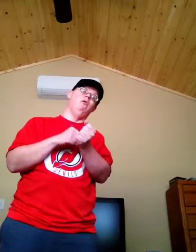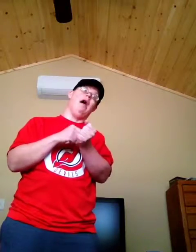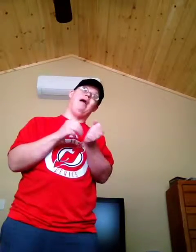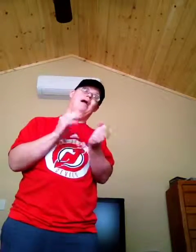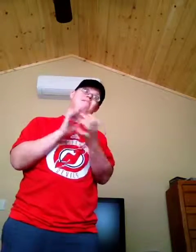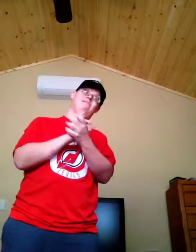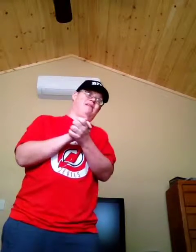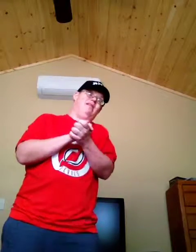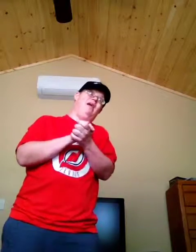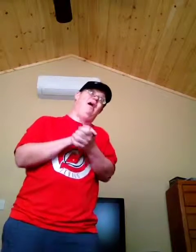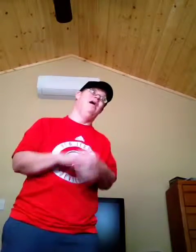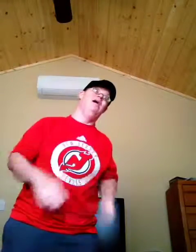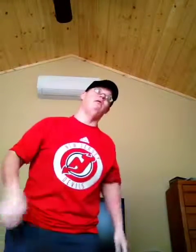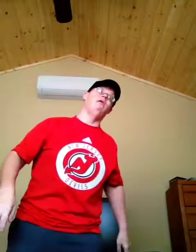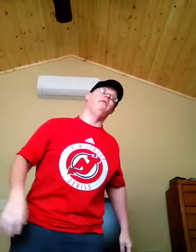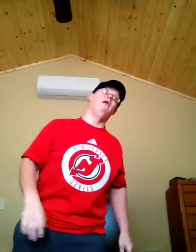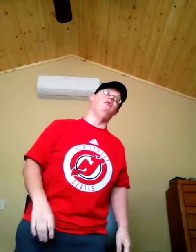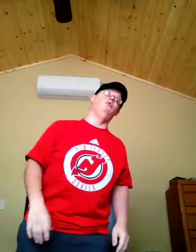I can't say. It's something to do